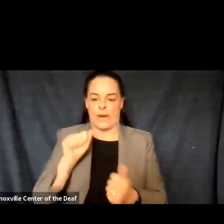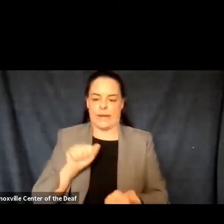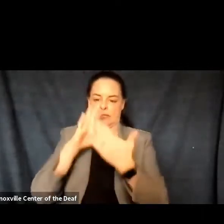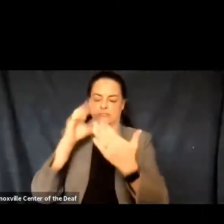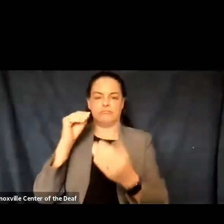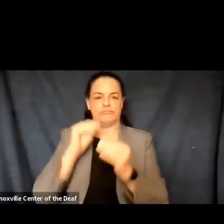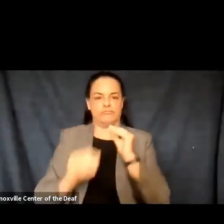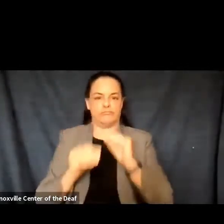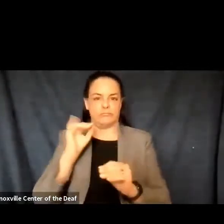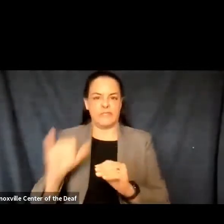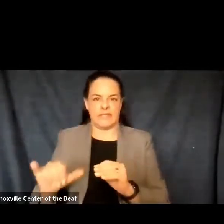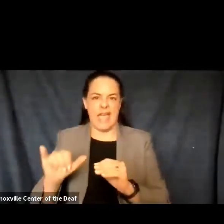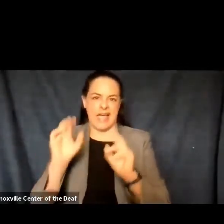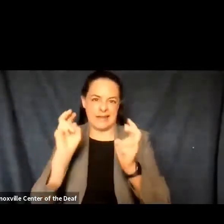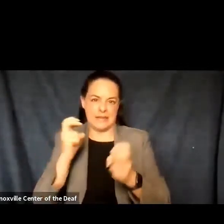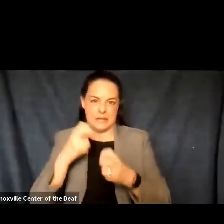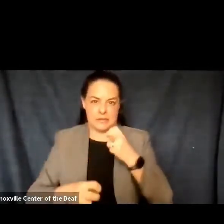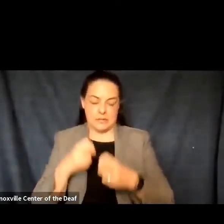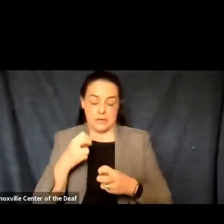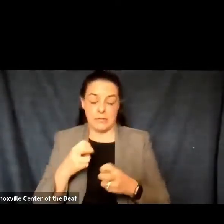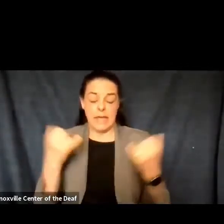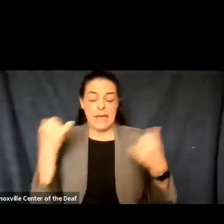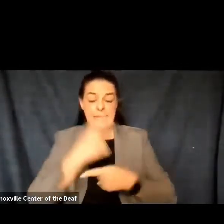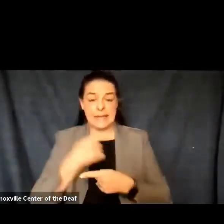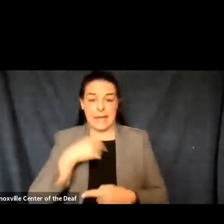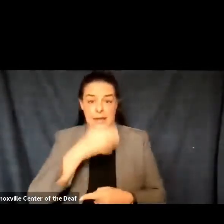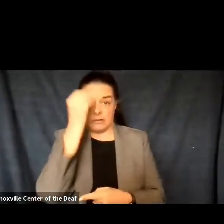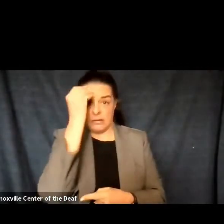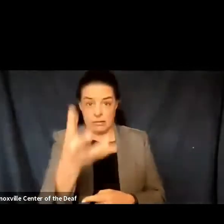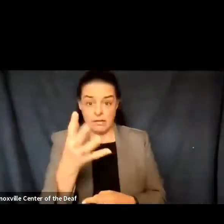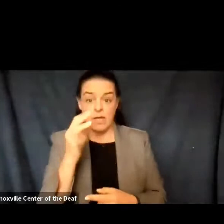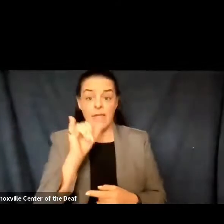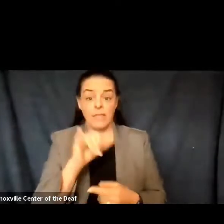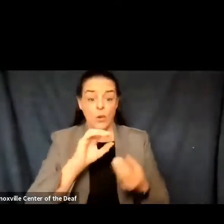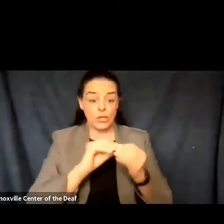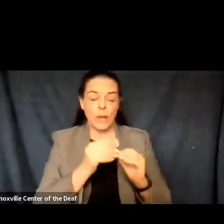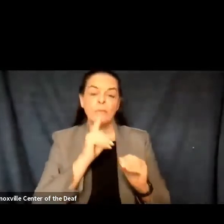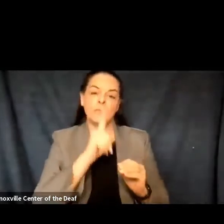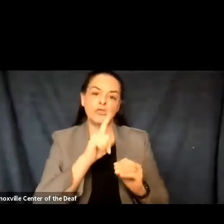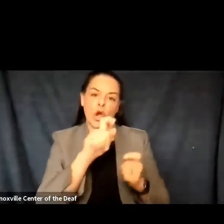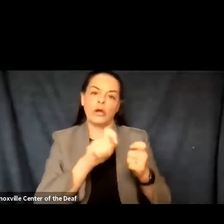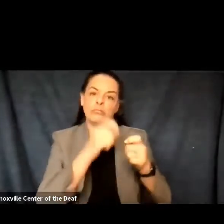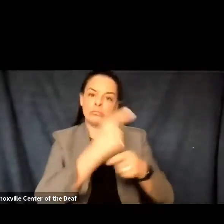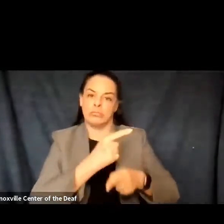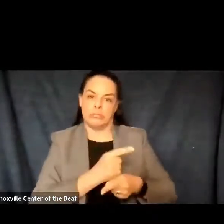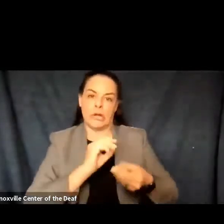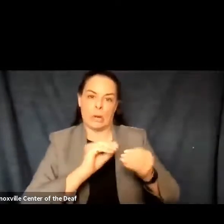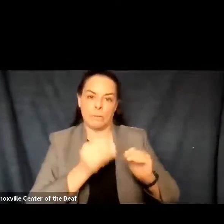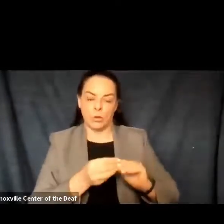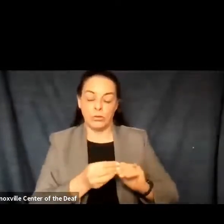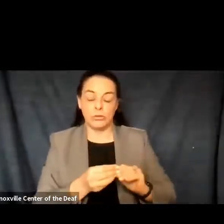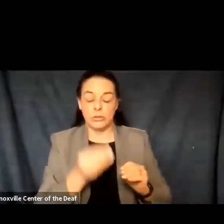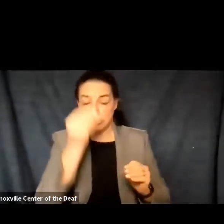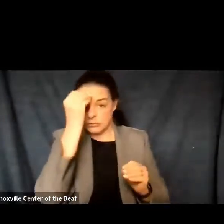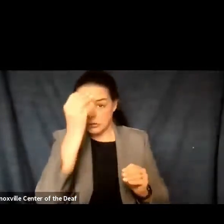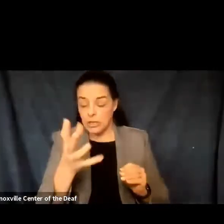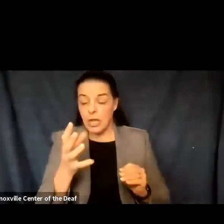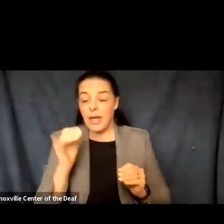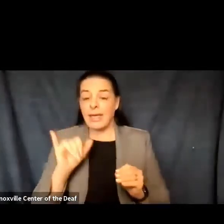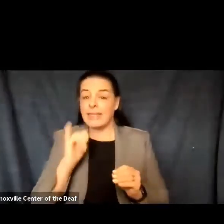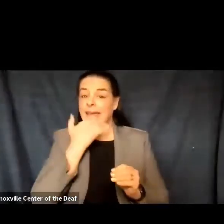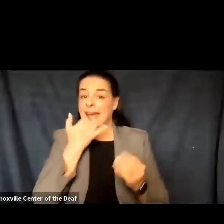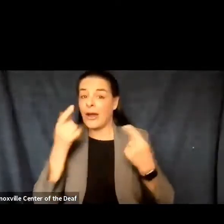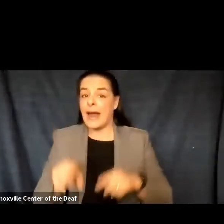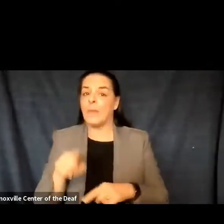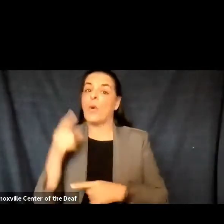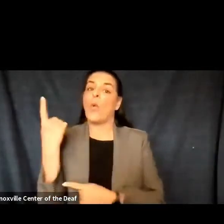fully. The numbers reported out today reflect the accurate classifications. It is important to note that the error occurred only on one